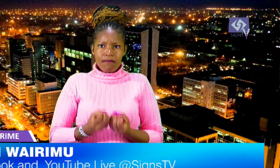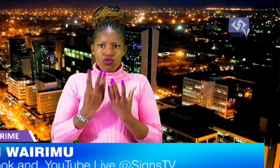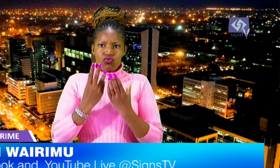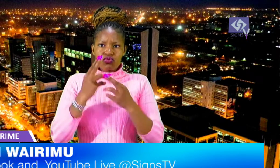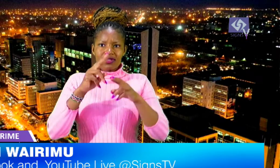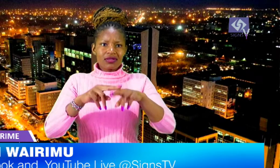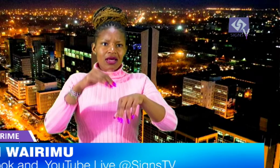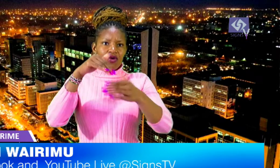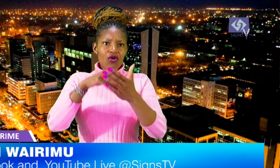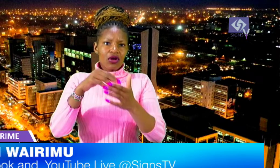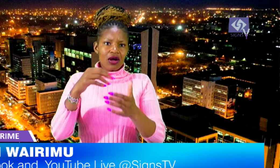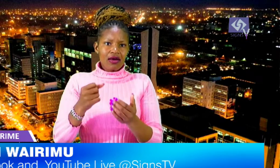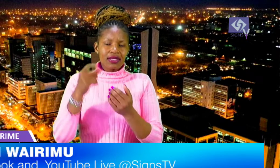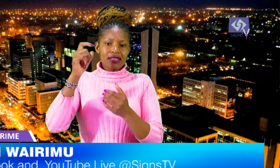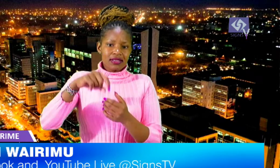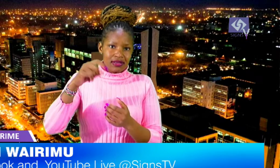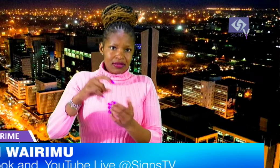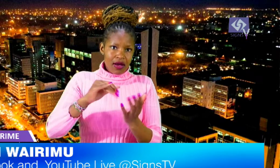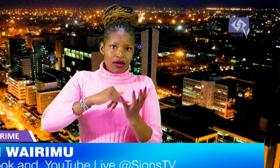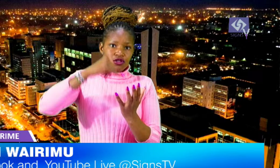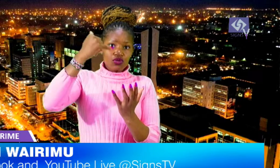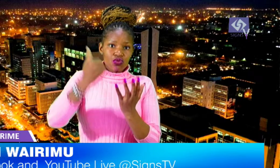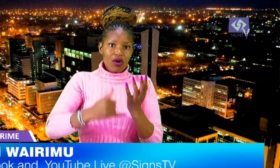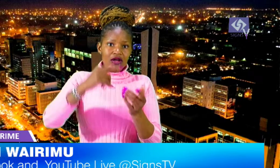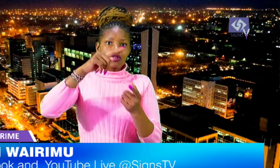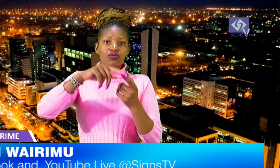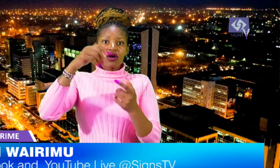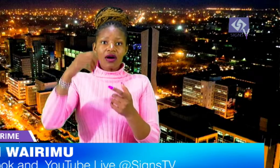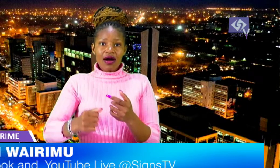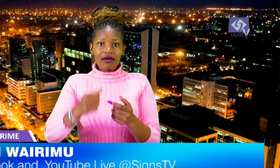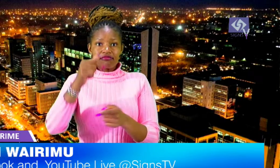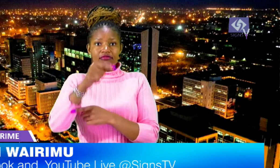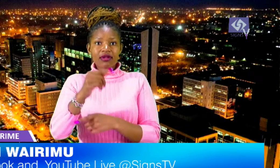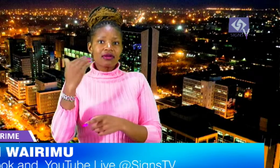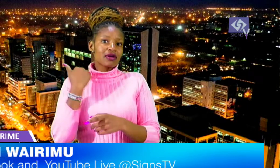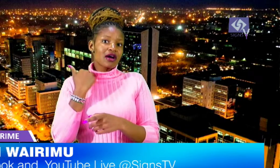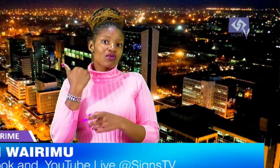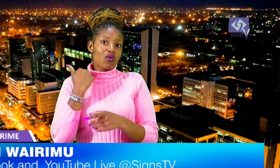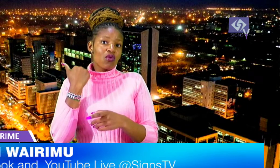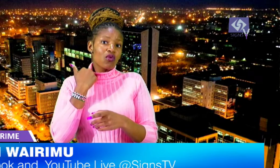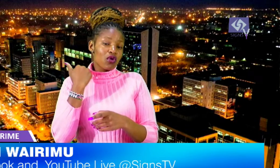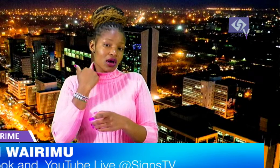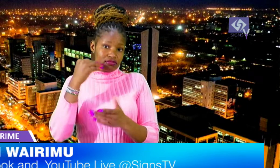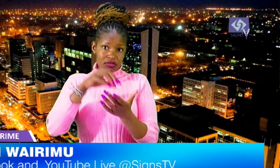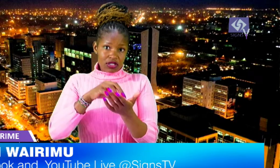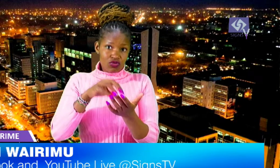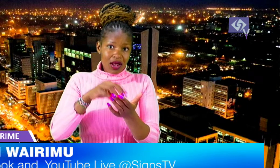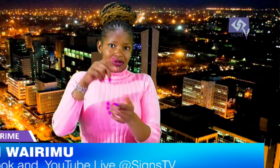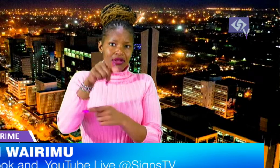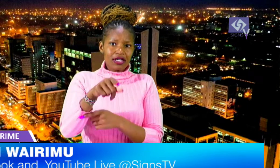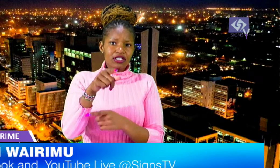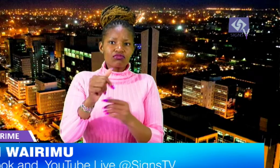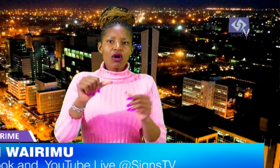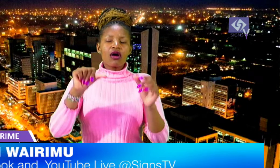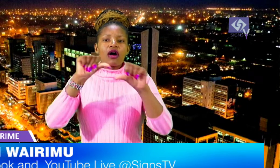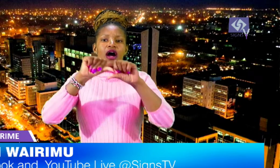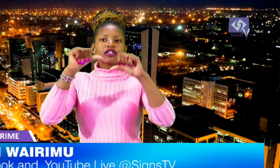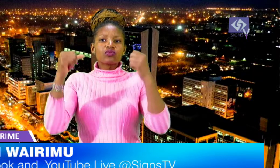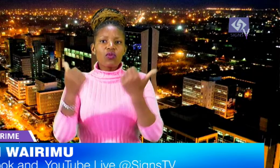PER, disclosed that explosion site had been subjected to a criminal case against the